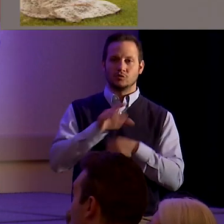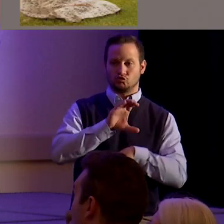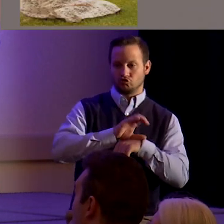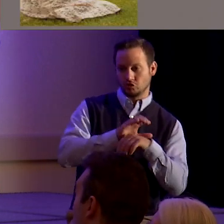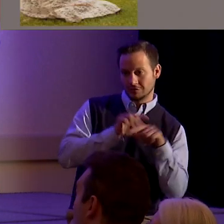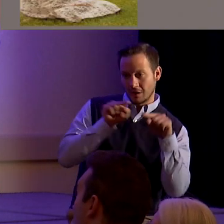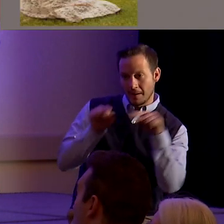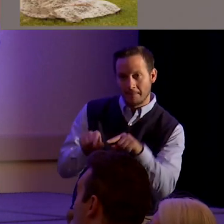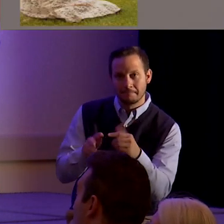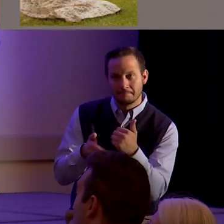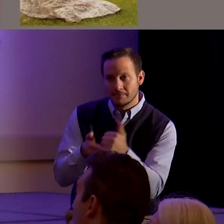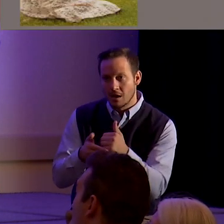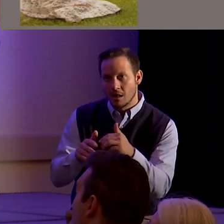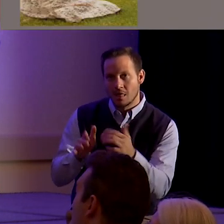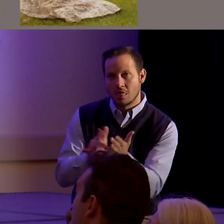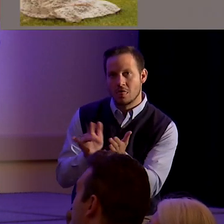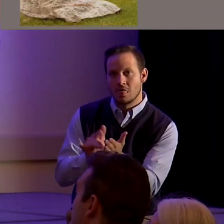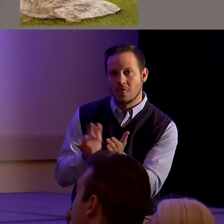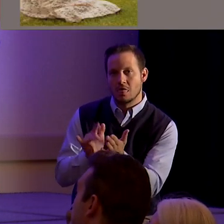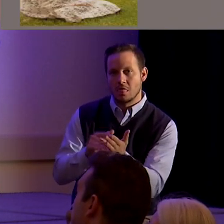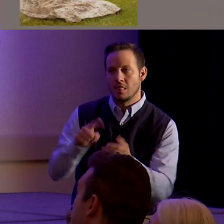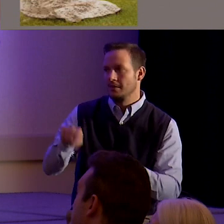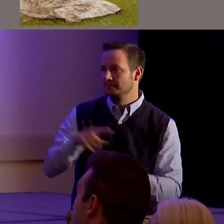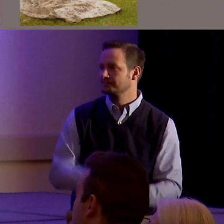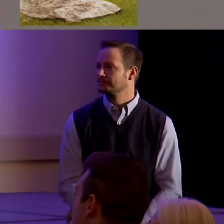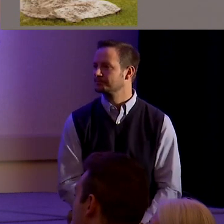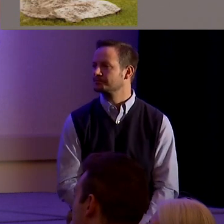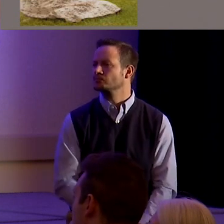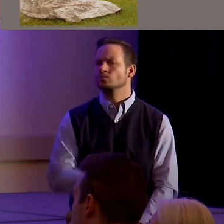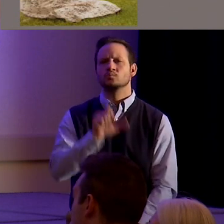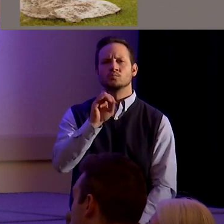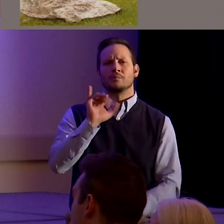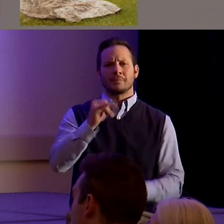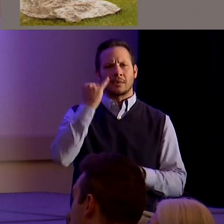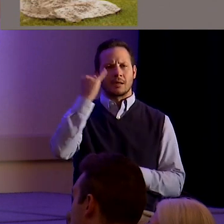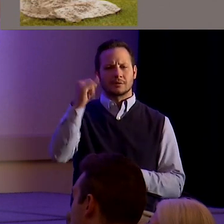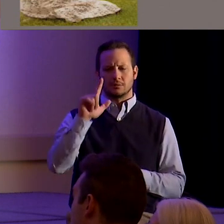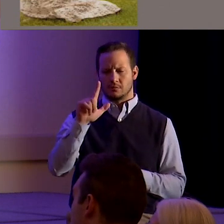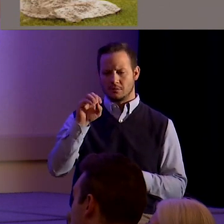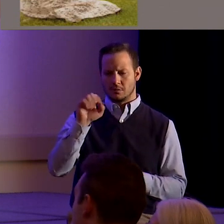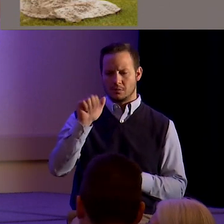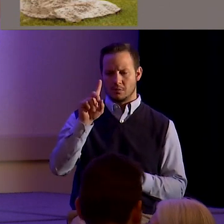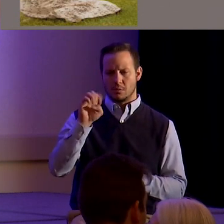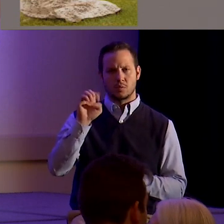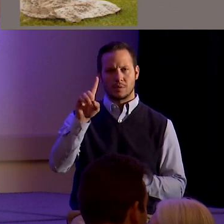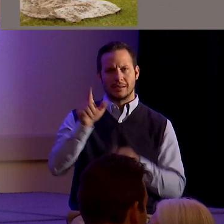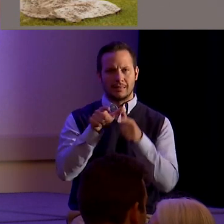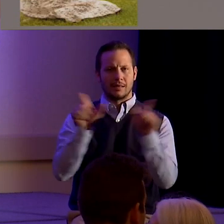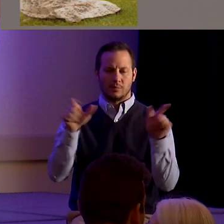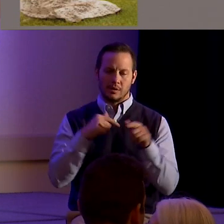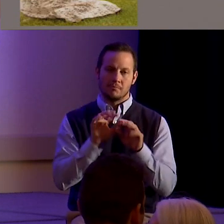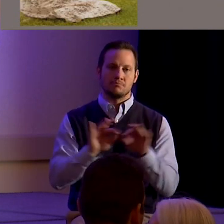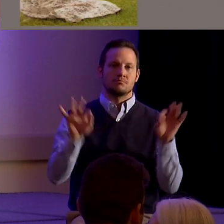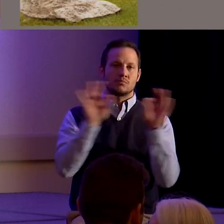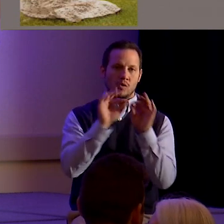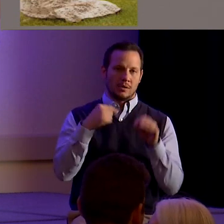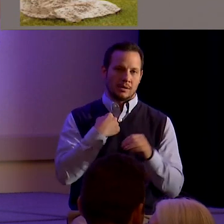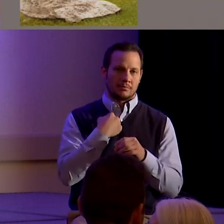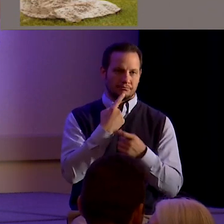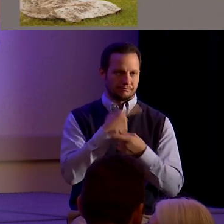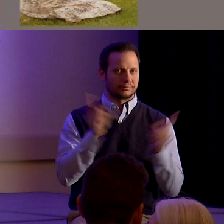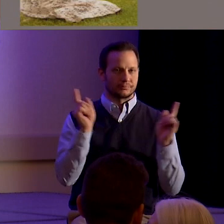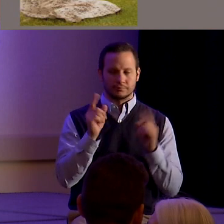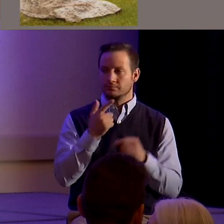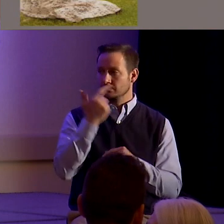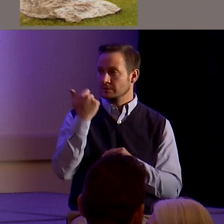So we'll talk a second about the loaded language. And this is something that's really important to me to convey to all of you. Because a lot of times